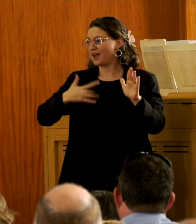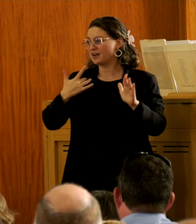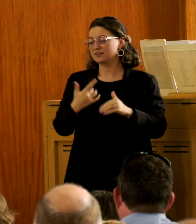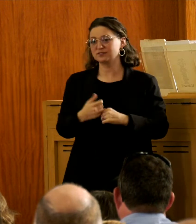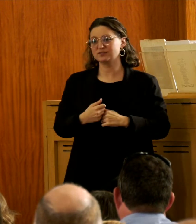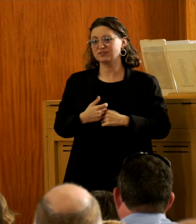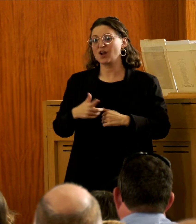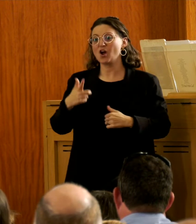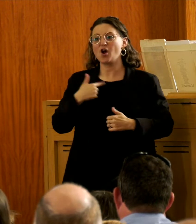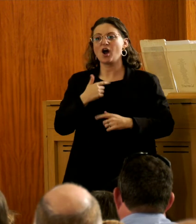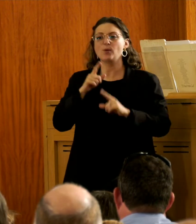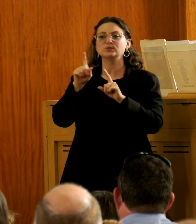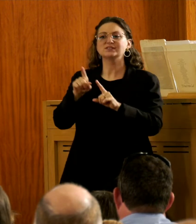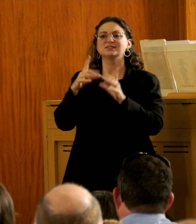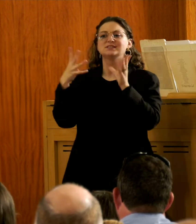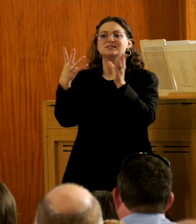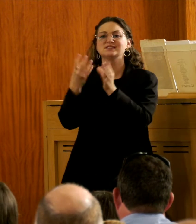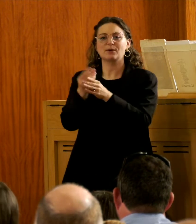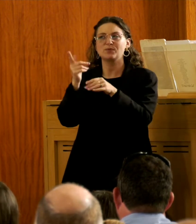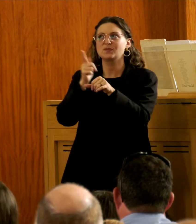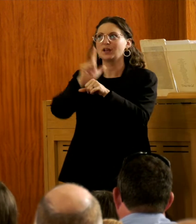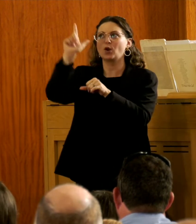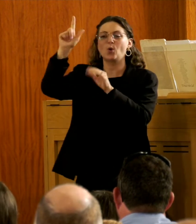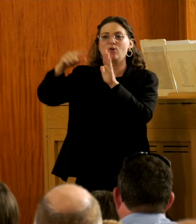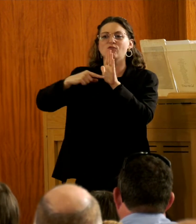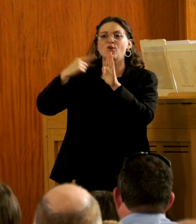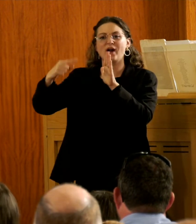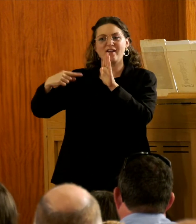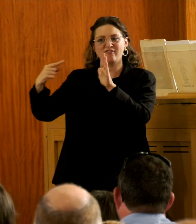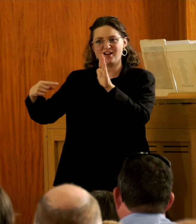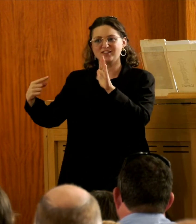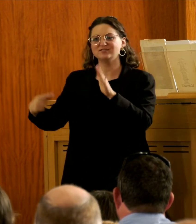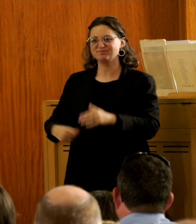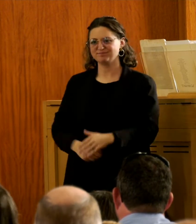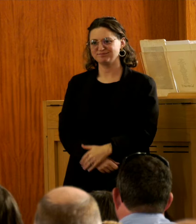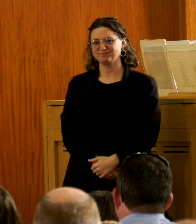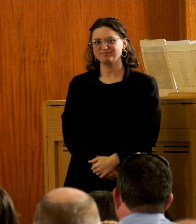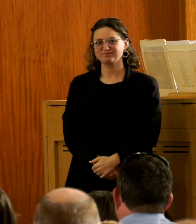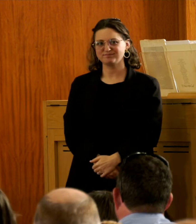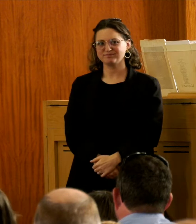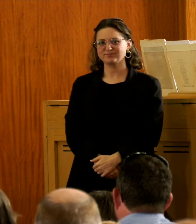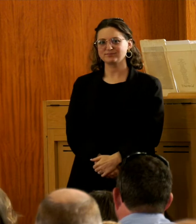will dwell in the house of the Lord forever.